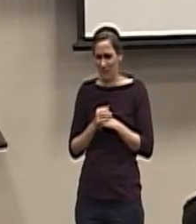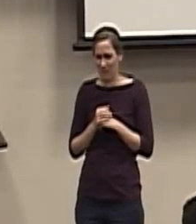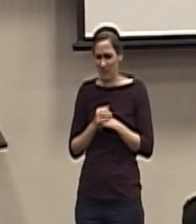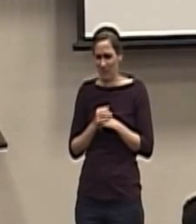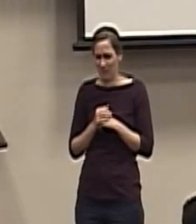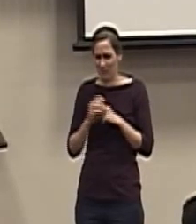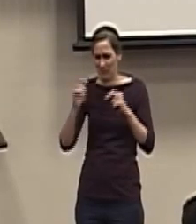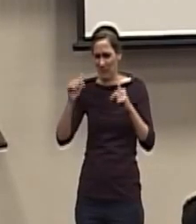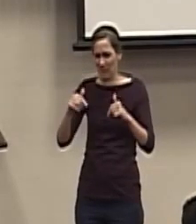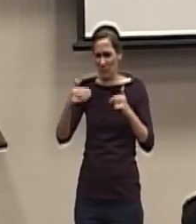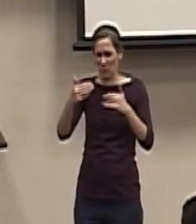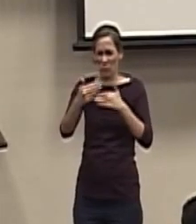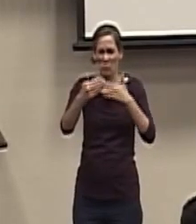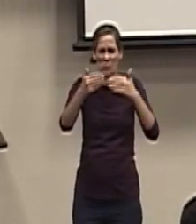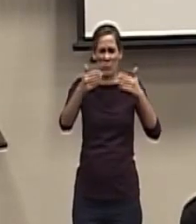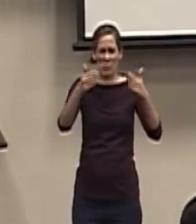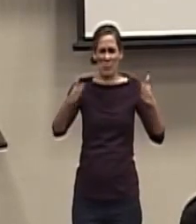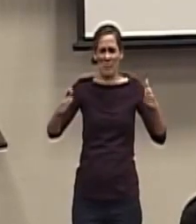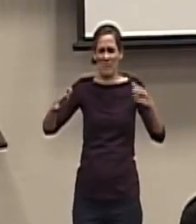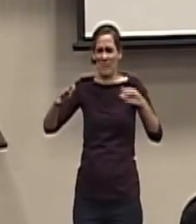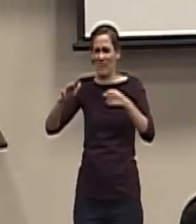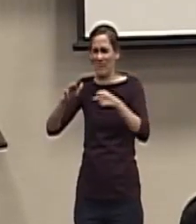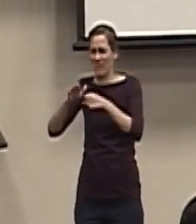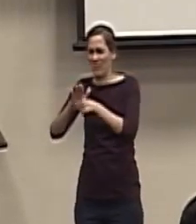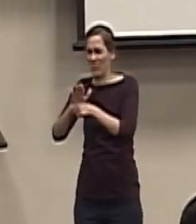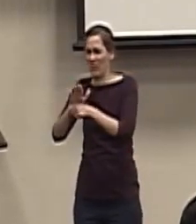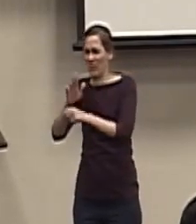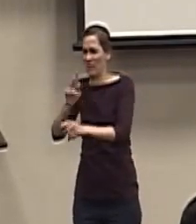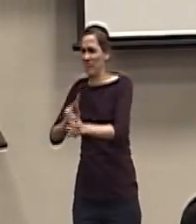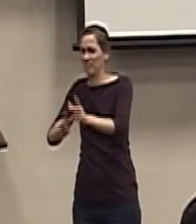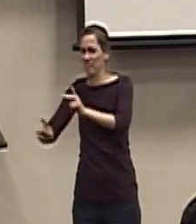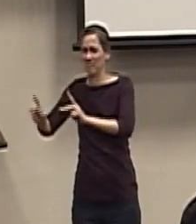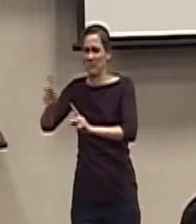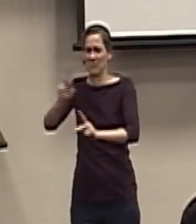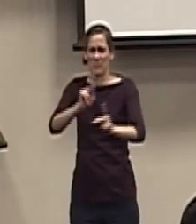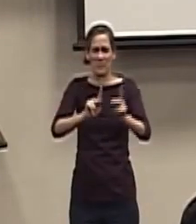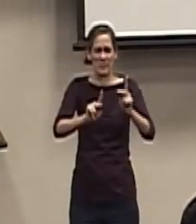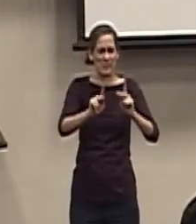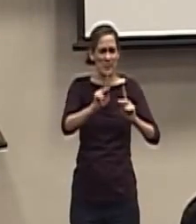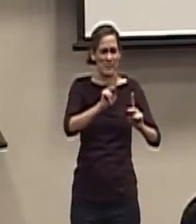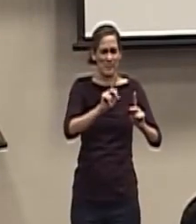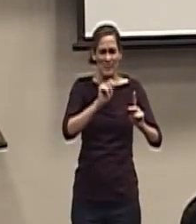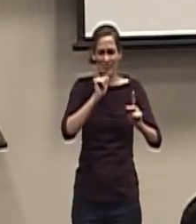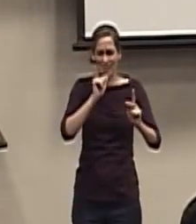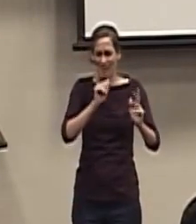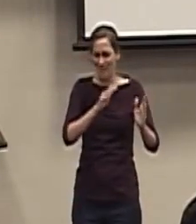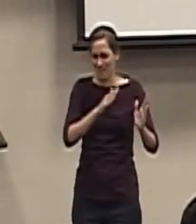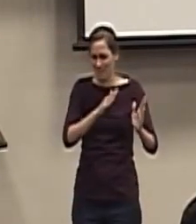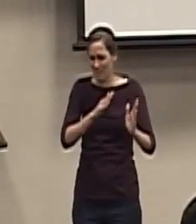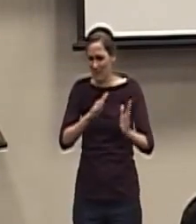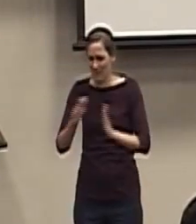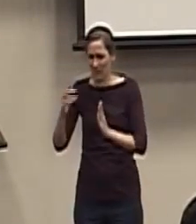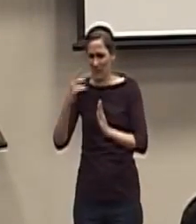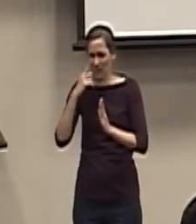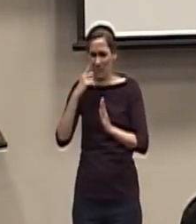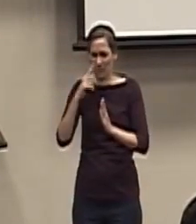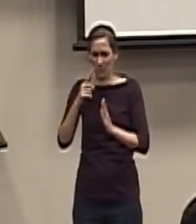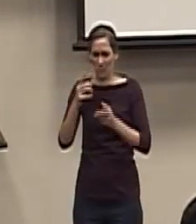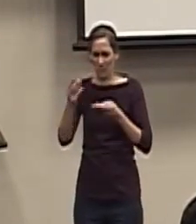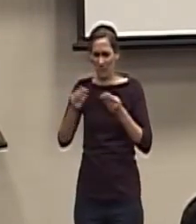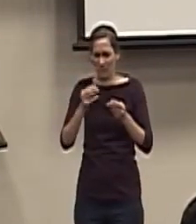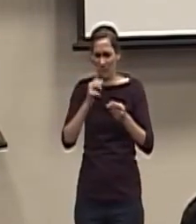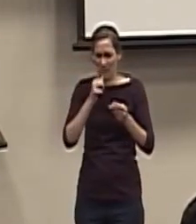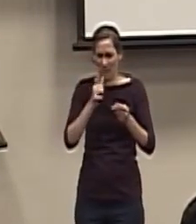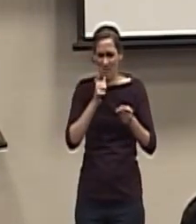that this room is full of people who aren't planning for ministry, who aren't strategizing to